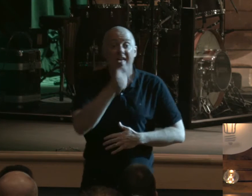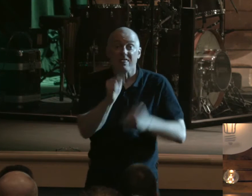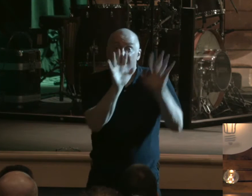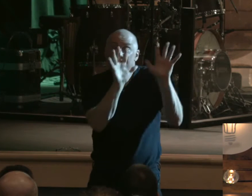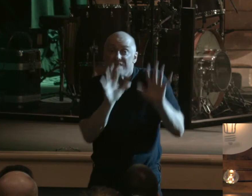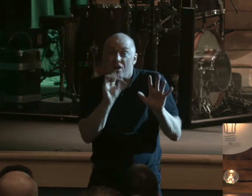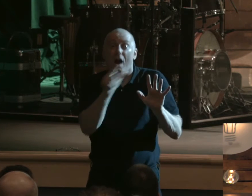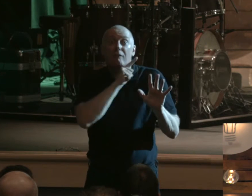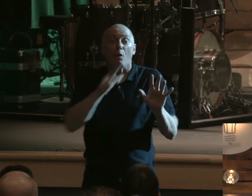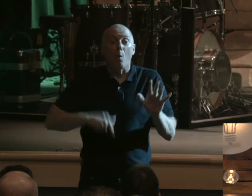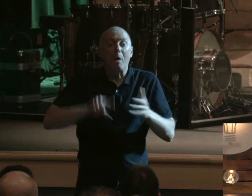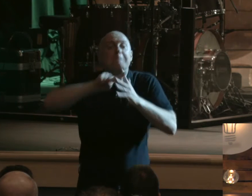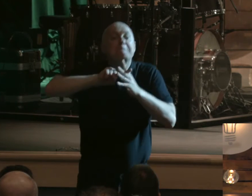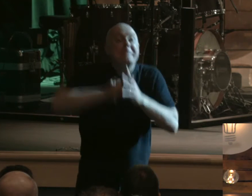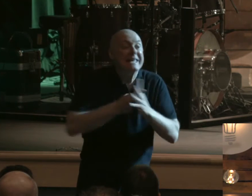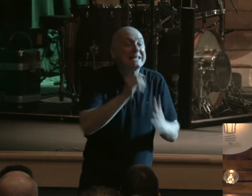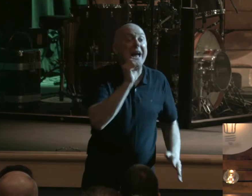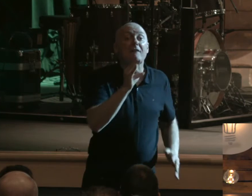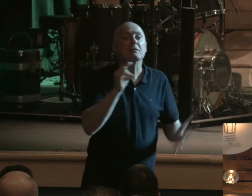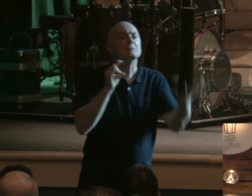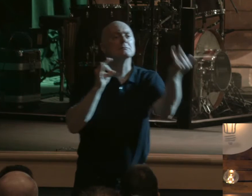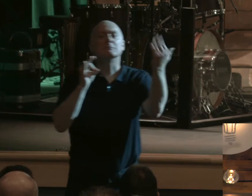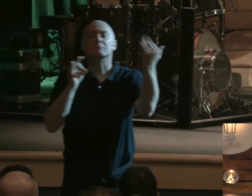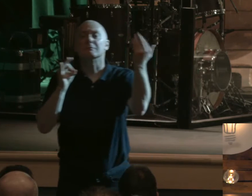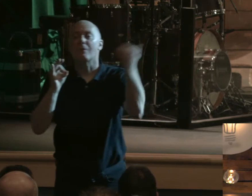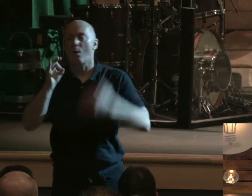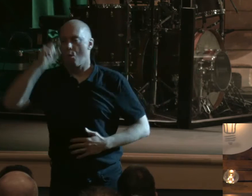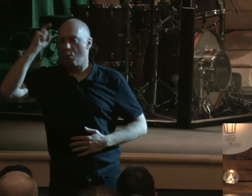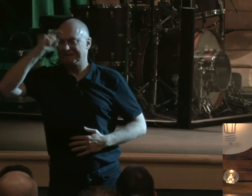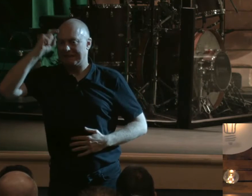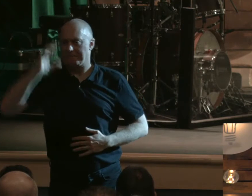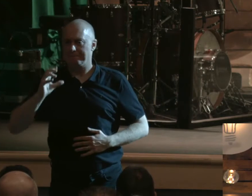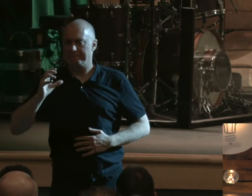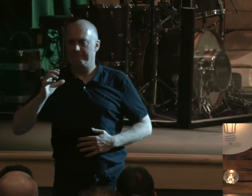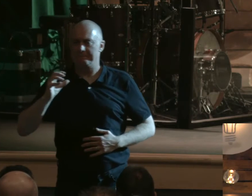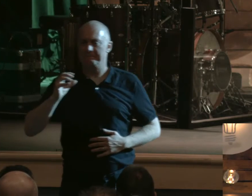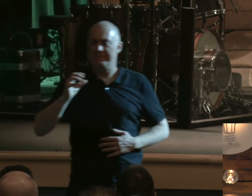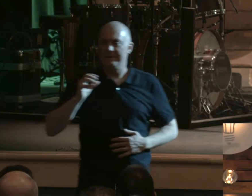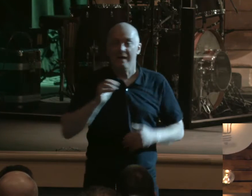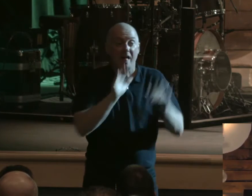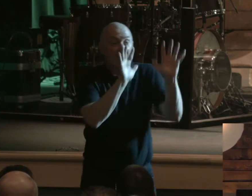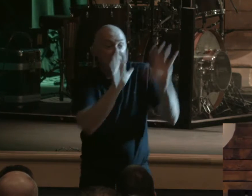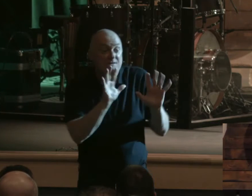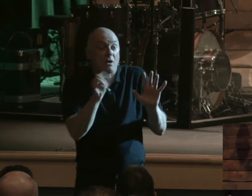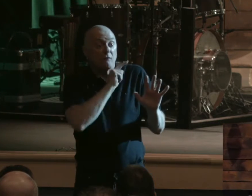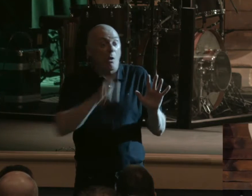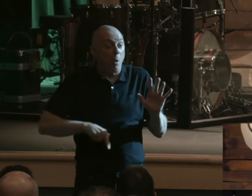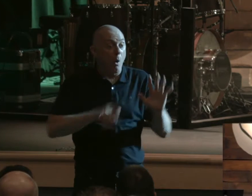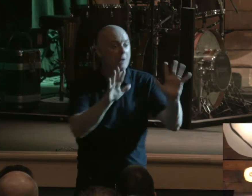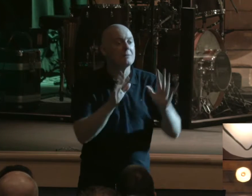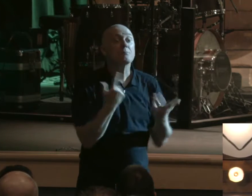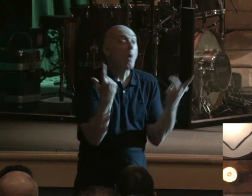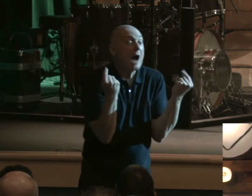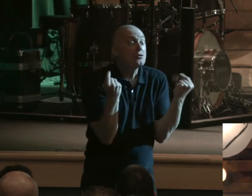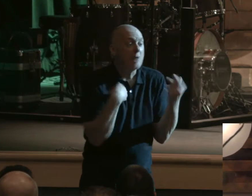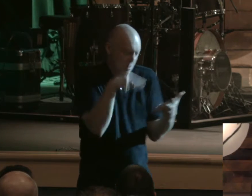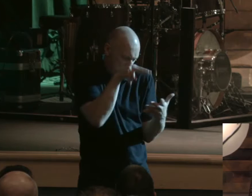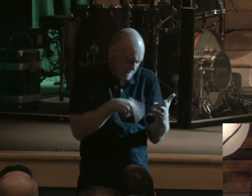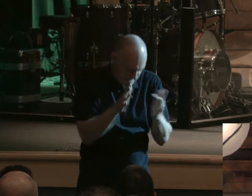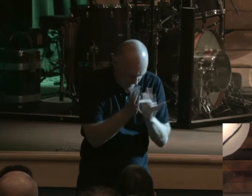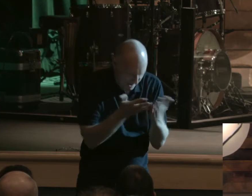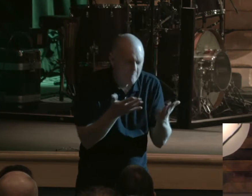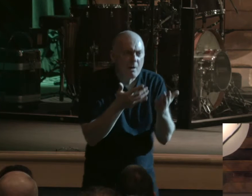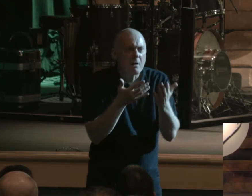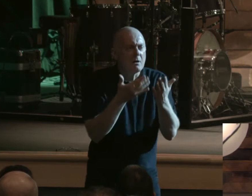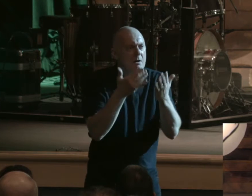the Lord is the beginning of, tell me, wisdom. Yes, wisdom. The fear of the Lord is, so what I do when I read scripture,